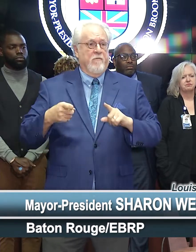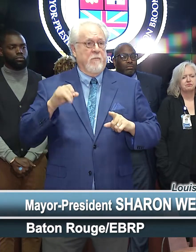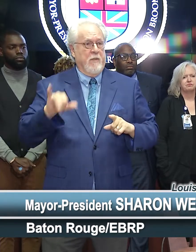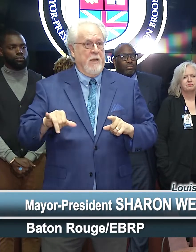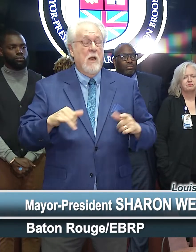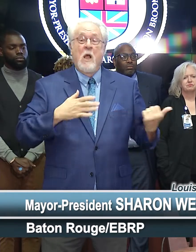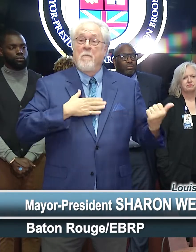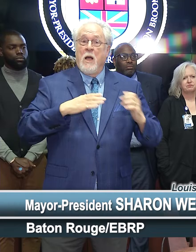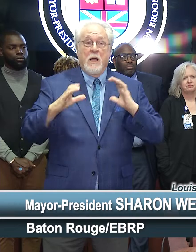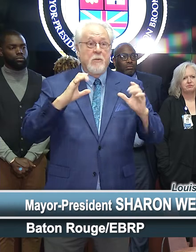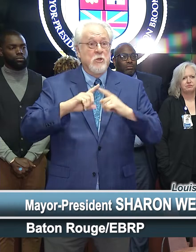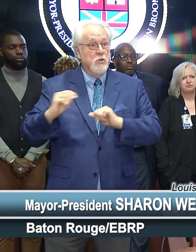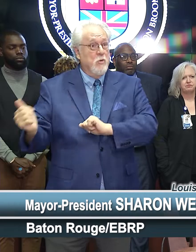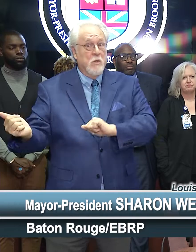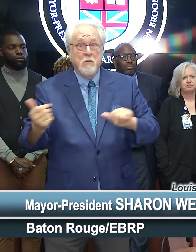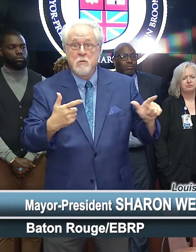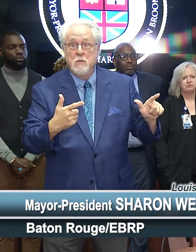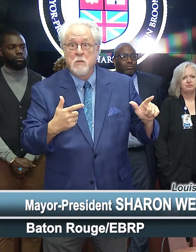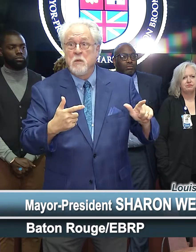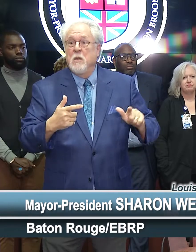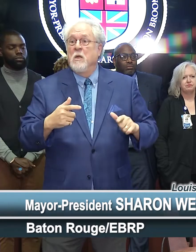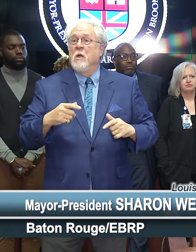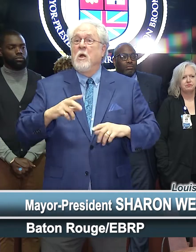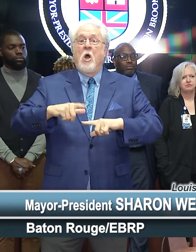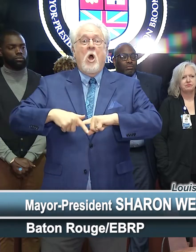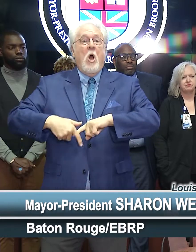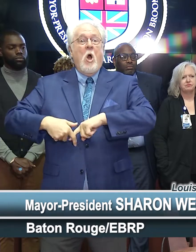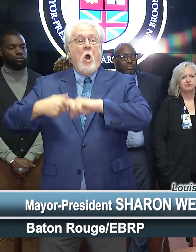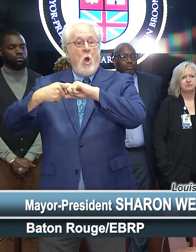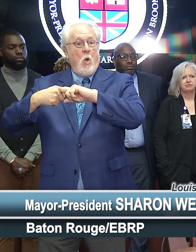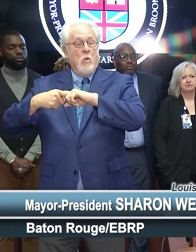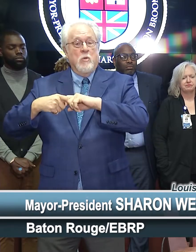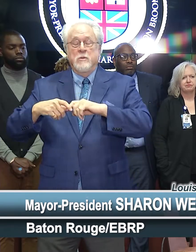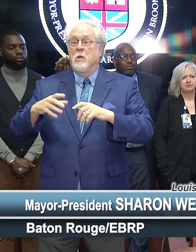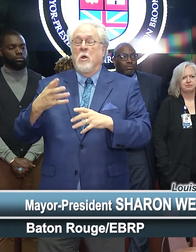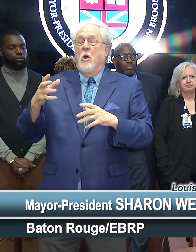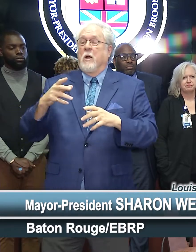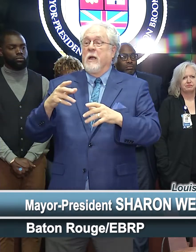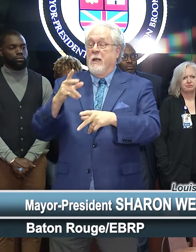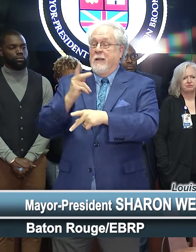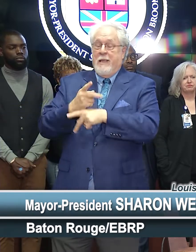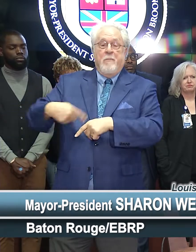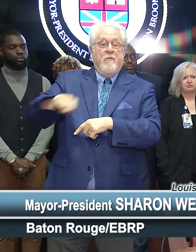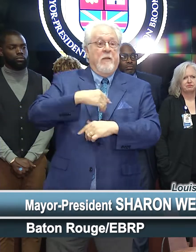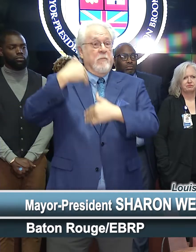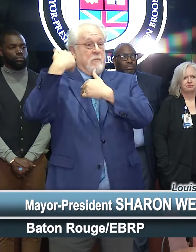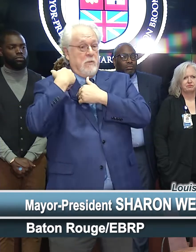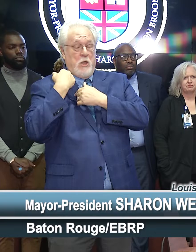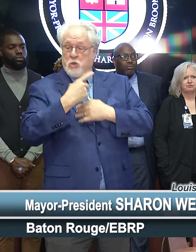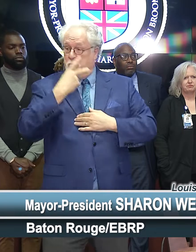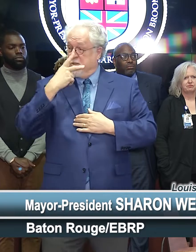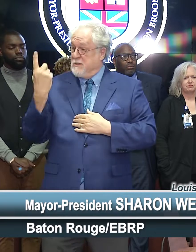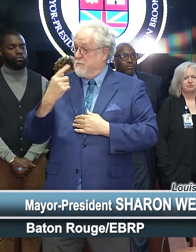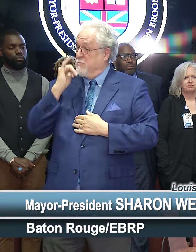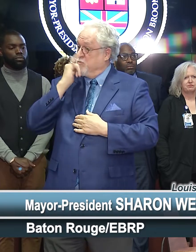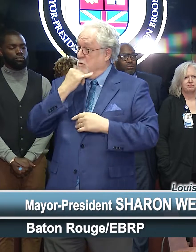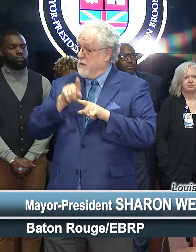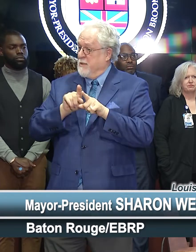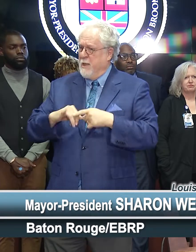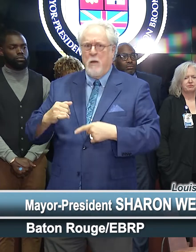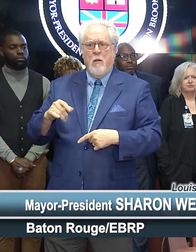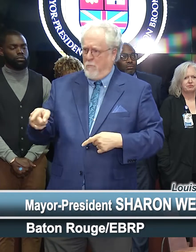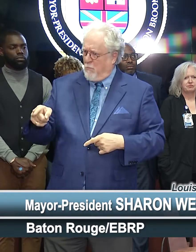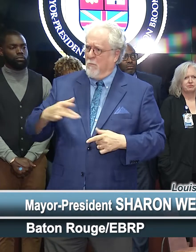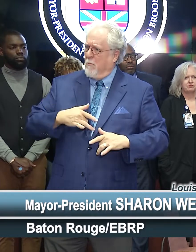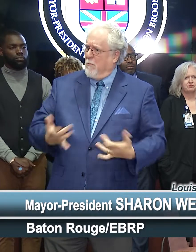my communication to everyone is to hold your fellow citizens accountable. And if you see something like that